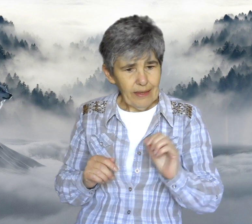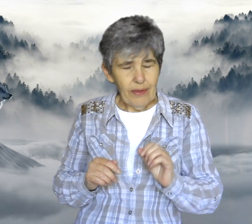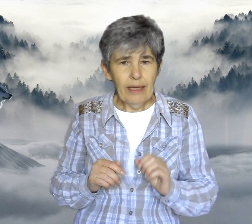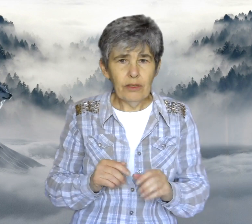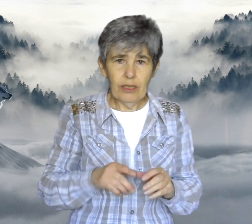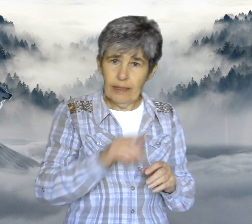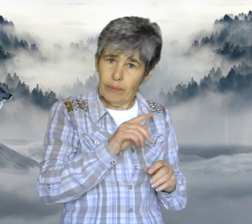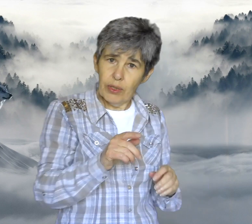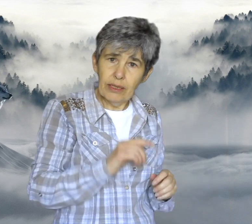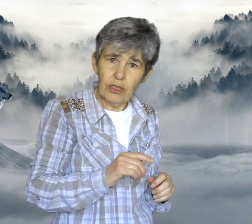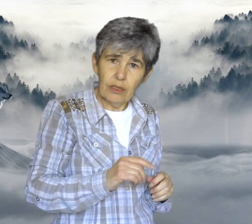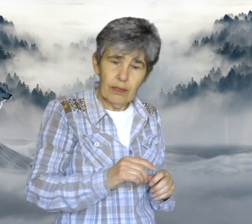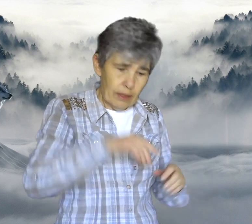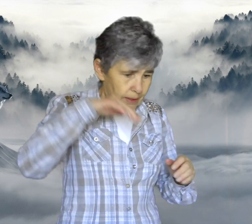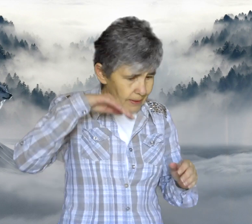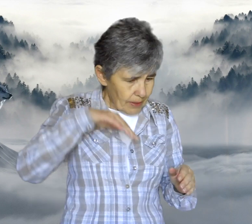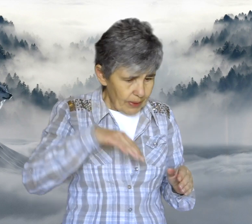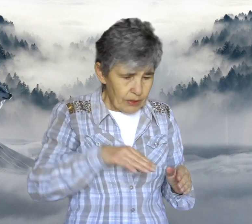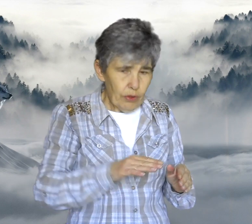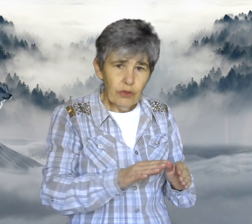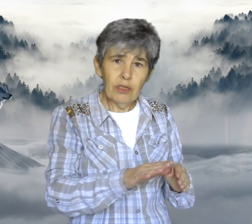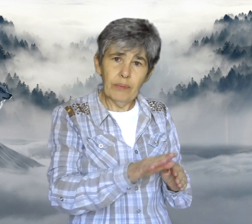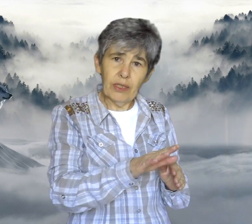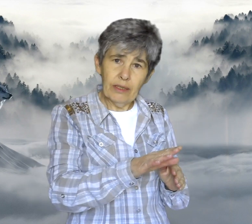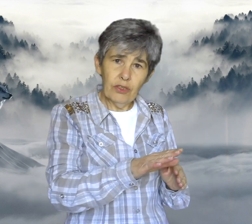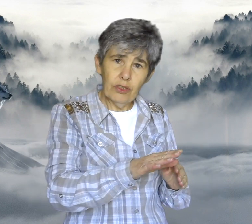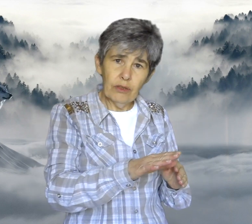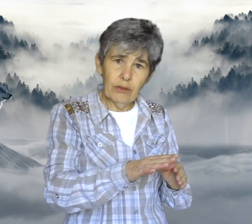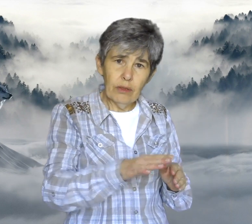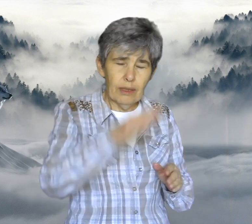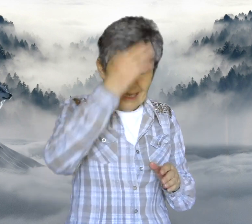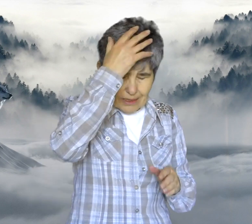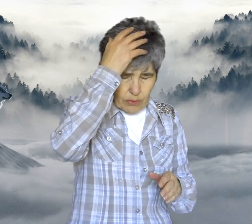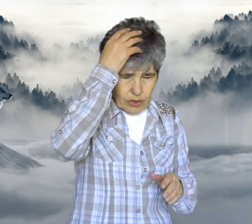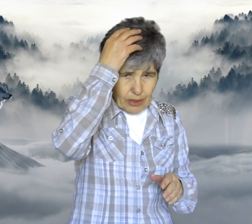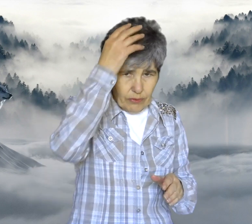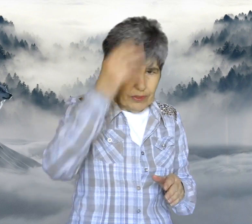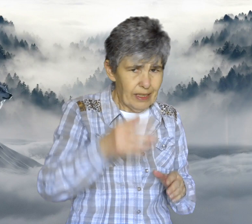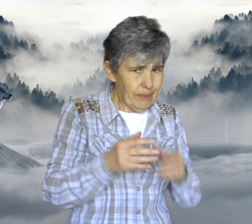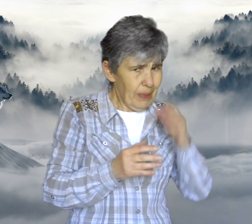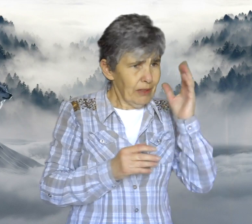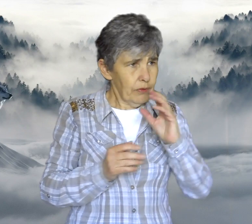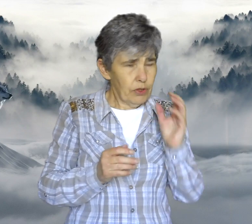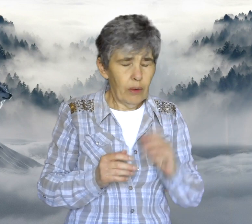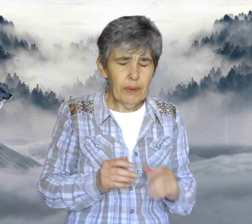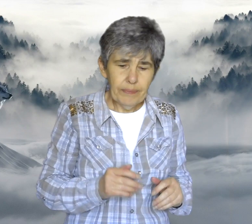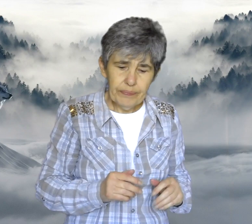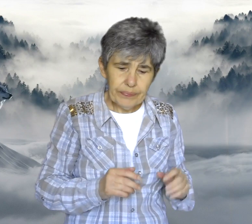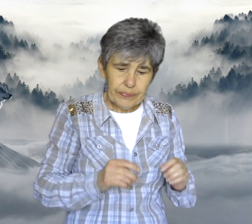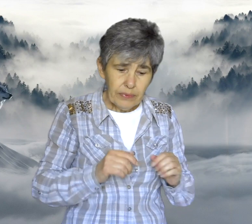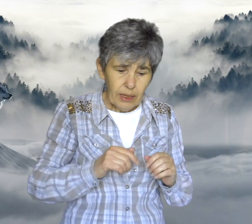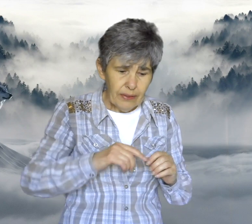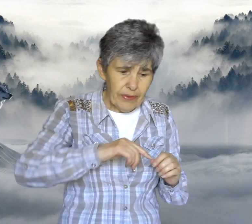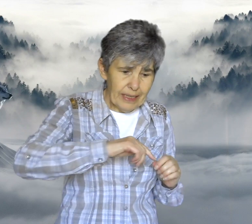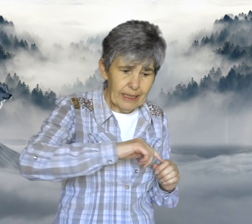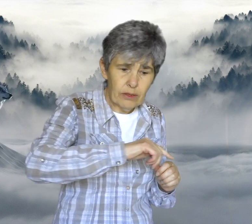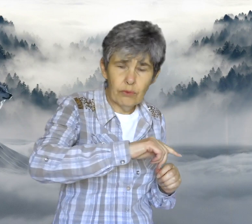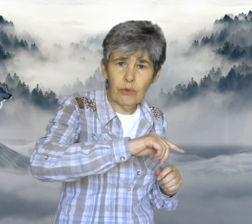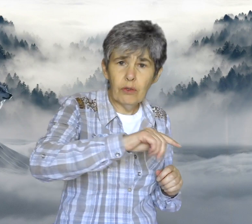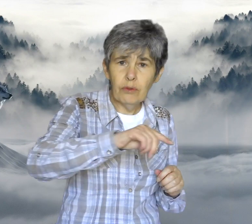then? She said, a bridge. He went under the bridge, had to watch out for his head banging off the top. Then he had to run